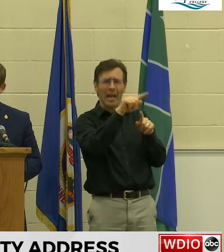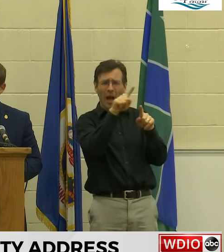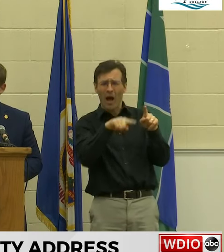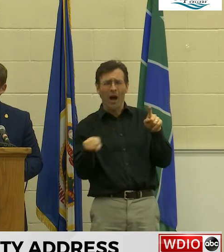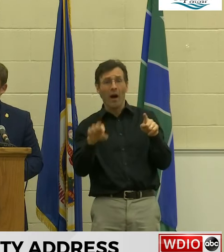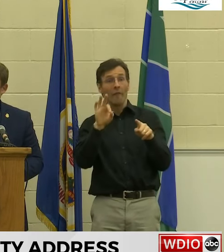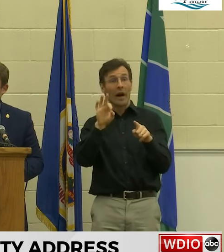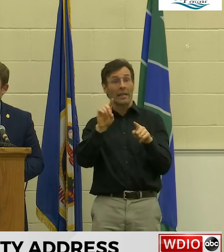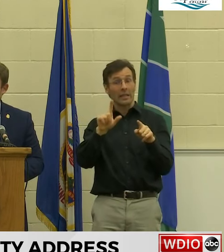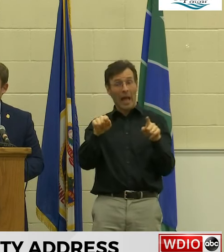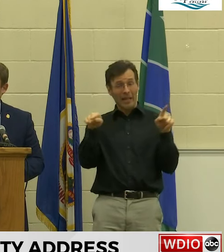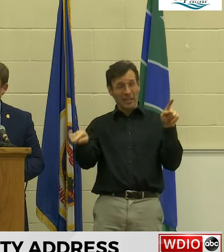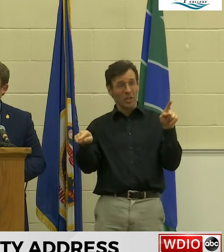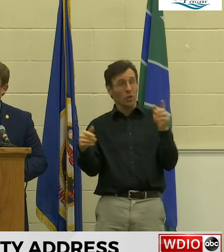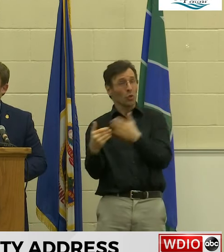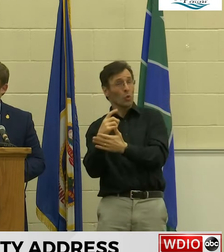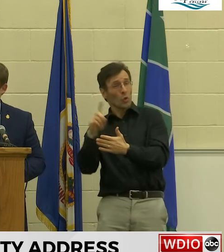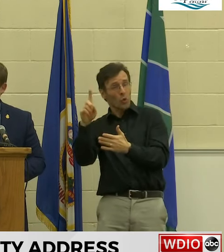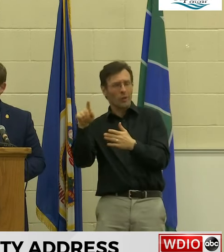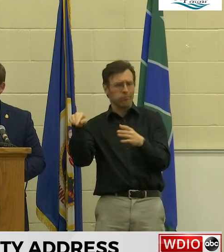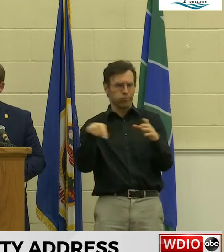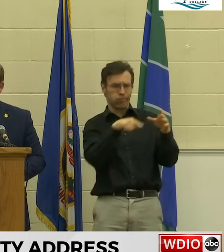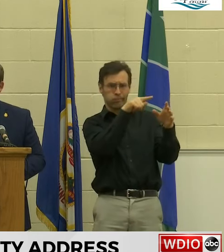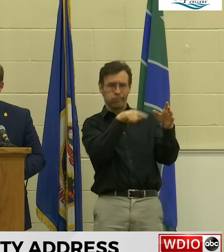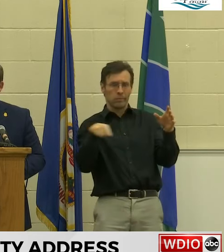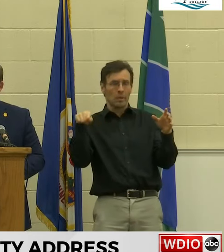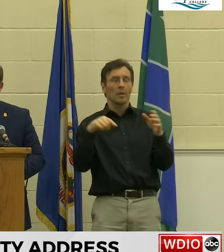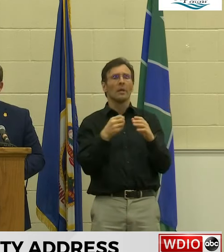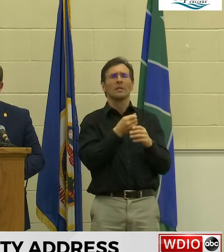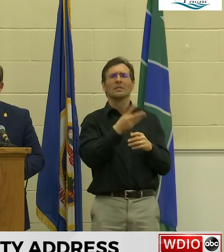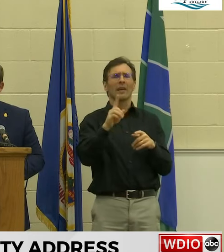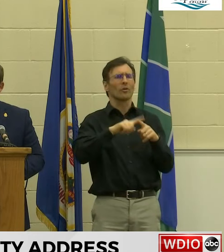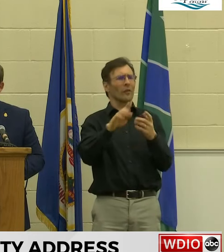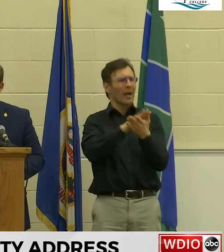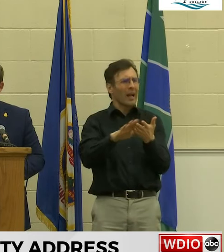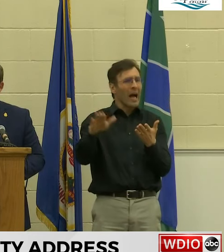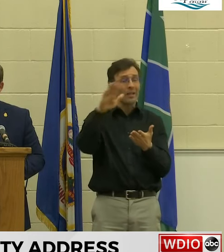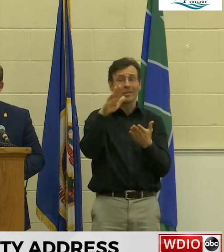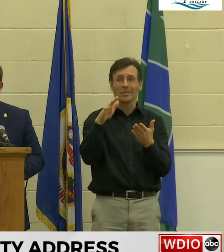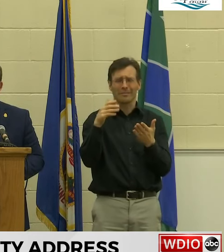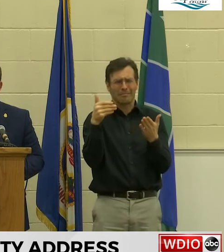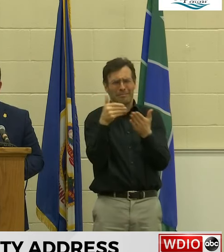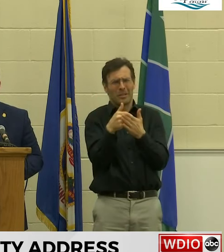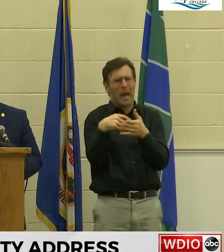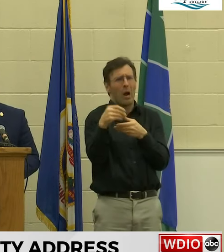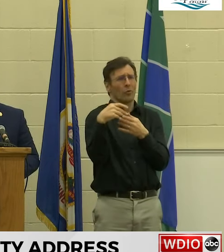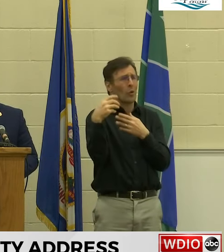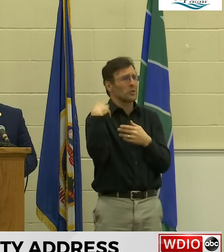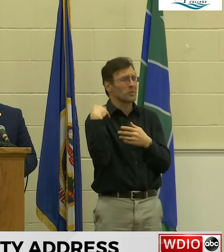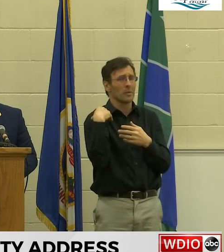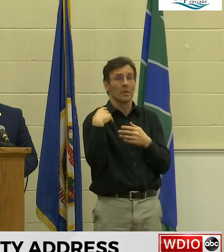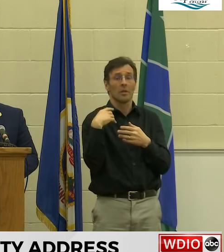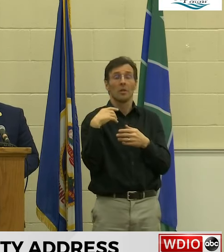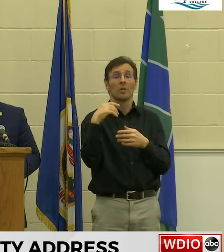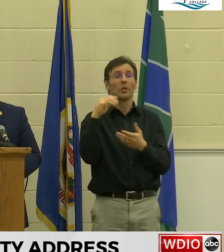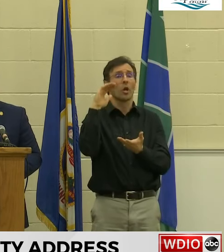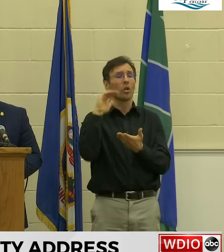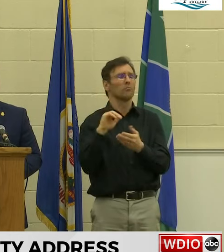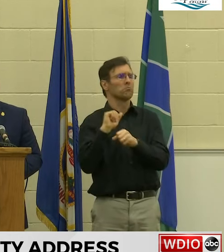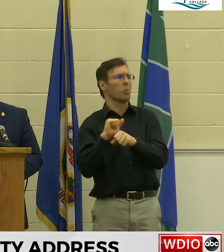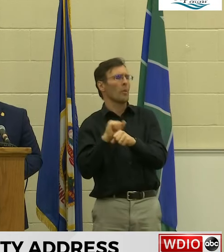everywhere in between. We have several institutions of higher education, our proximity to the outdoors. We have one of the lowest unemployment rates in the